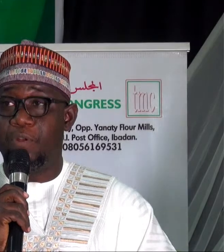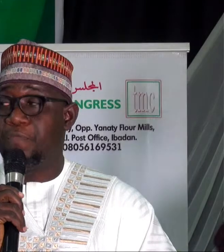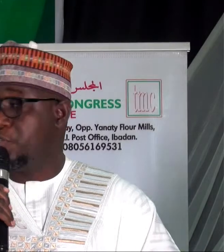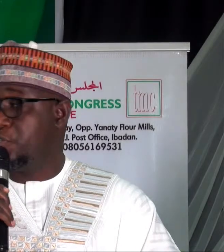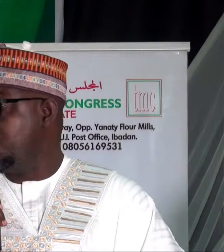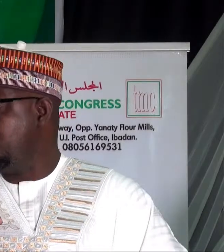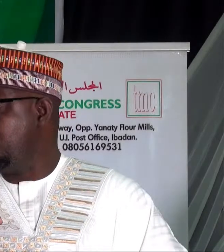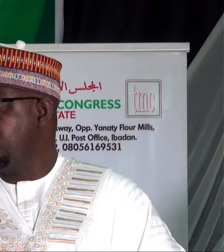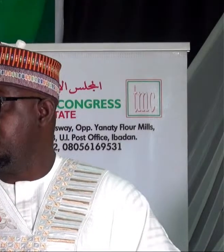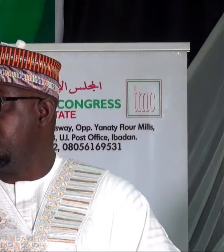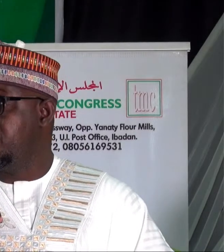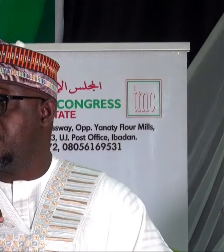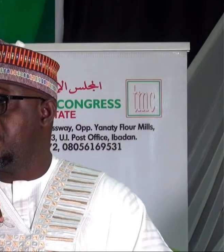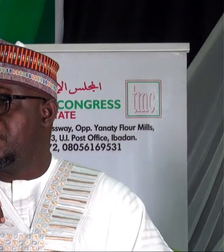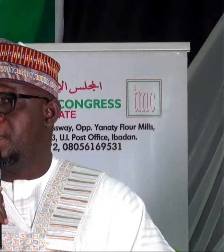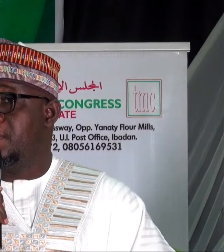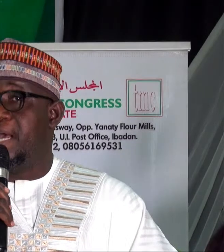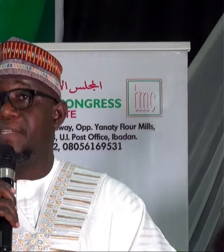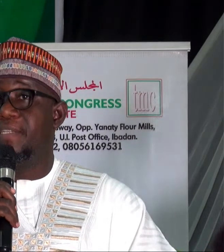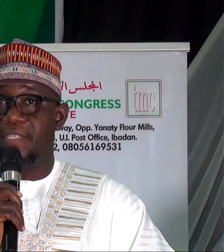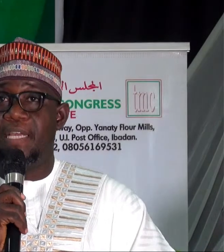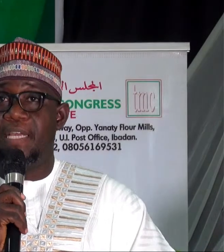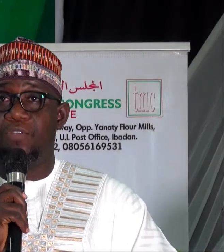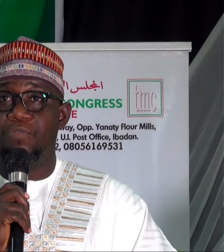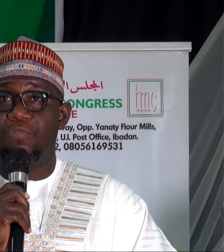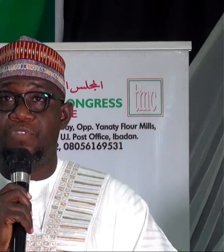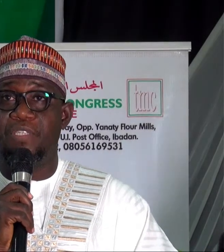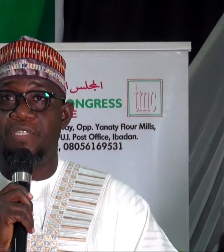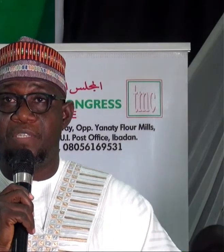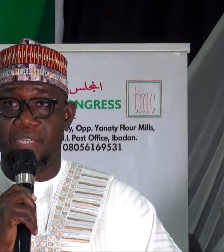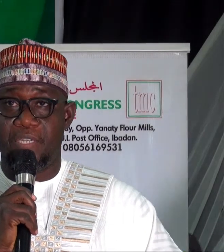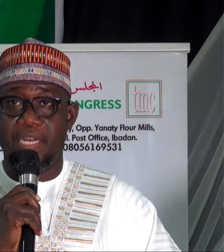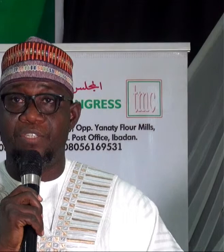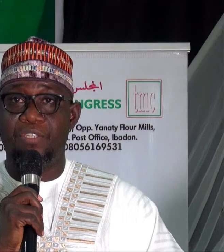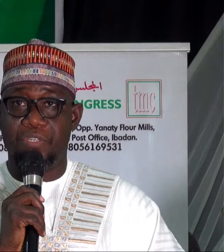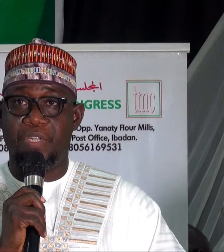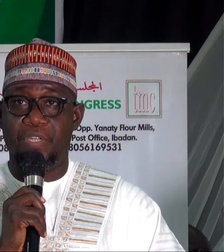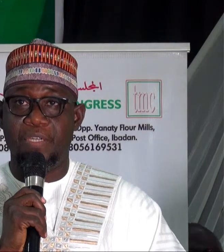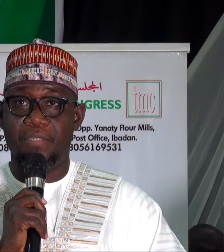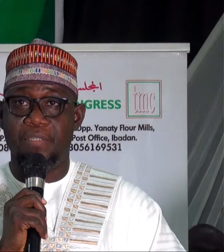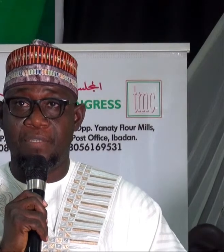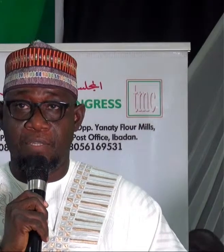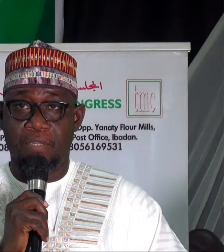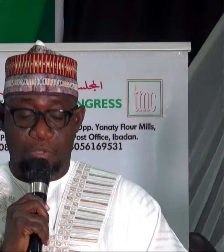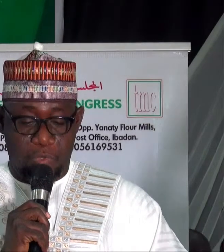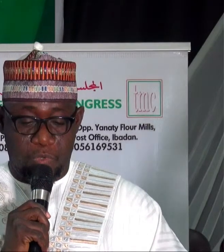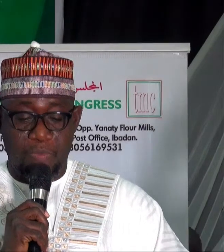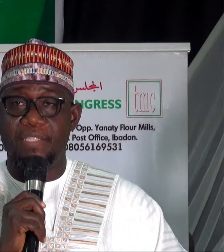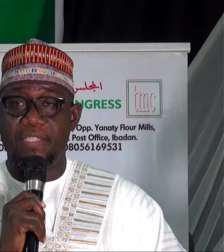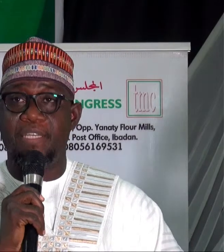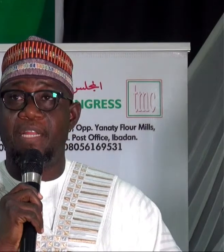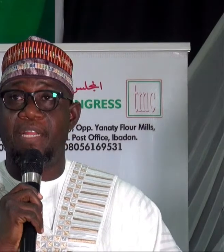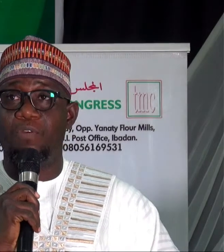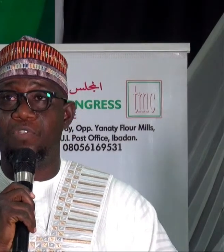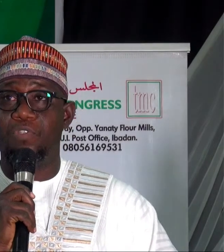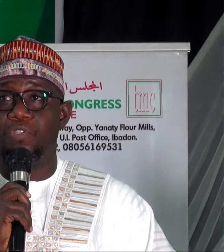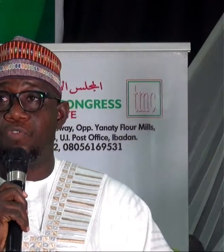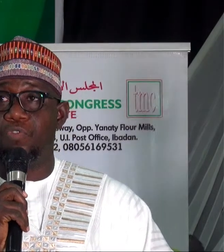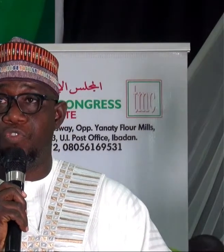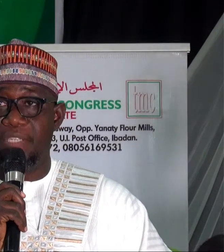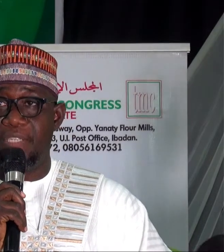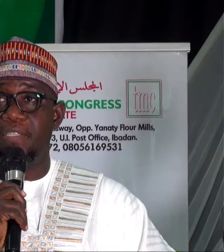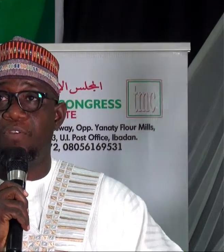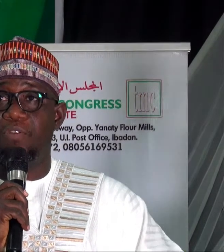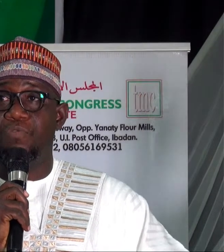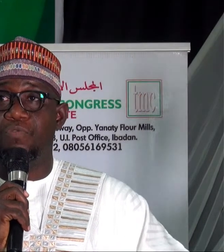beloved country, our desired country, Nigeria. May Almighty Allah continue to